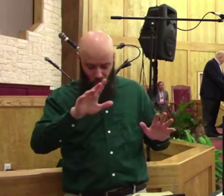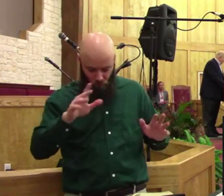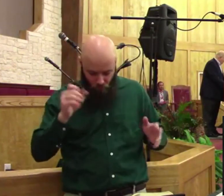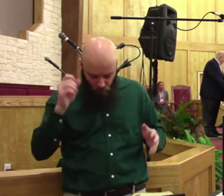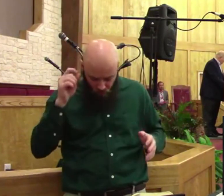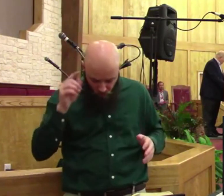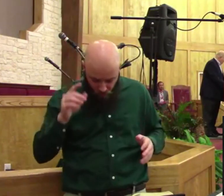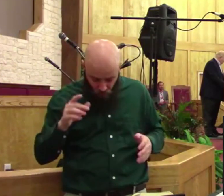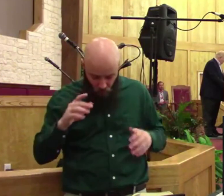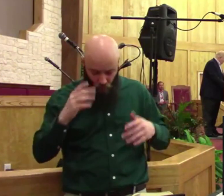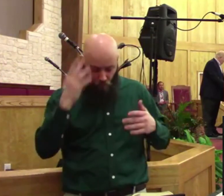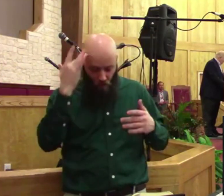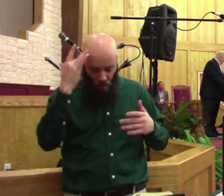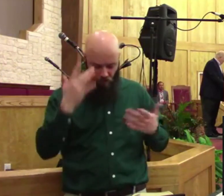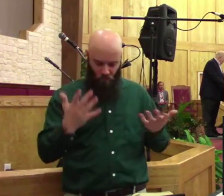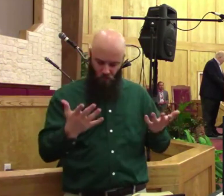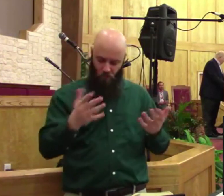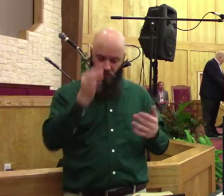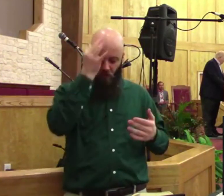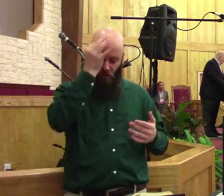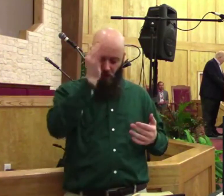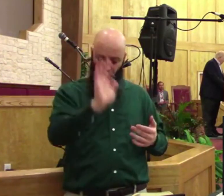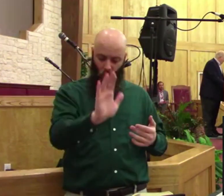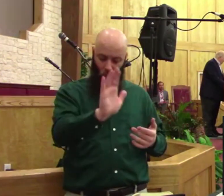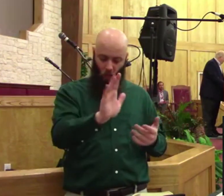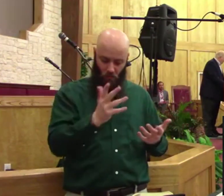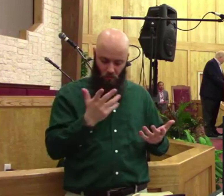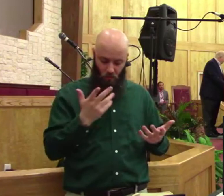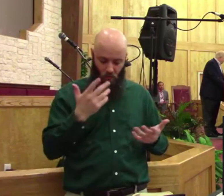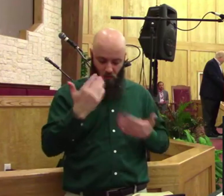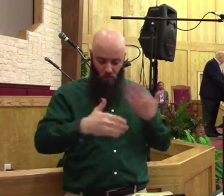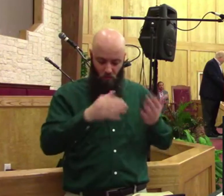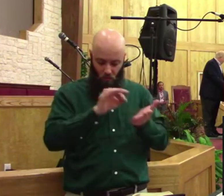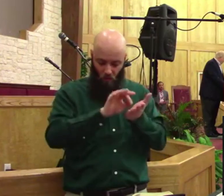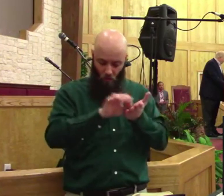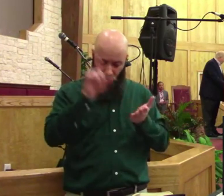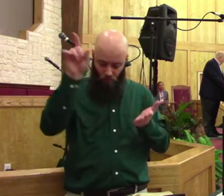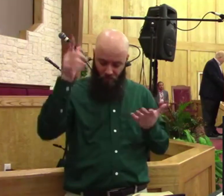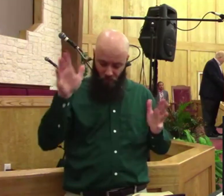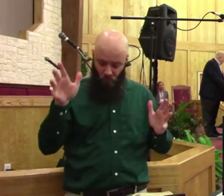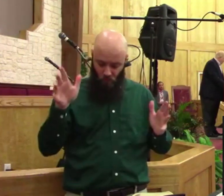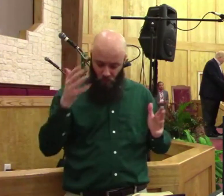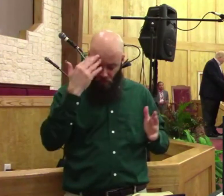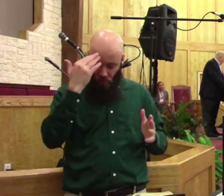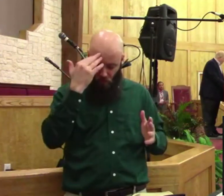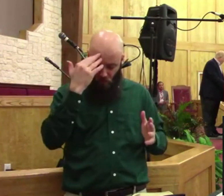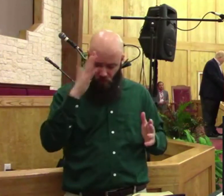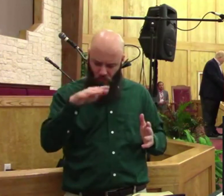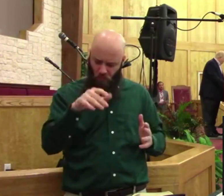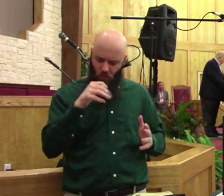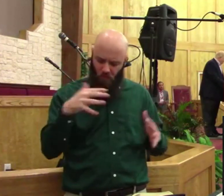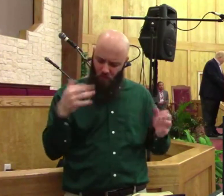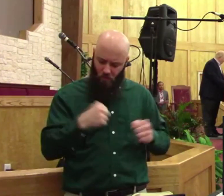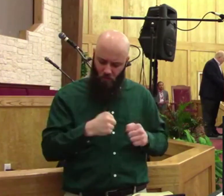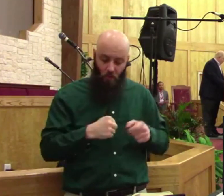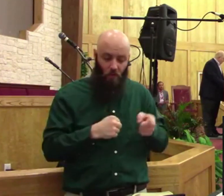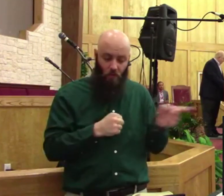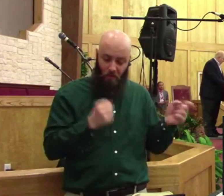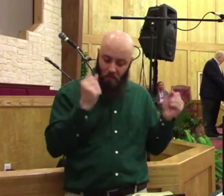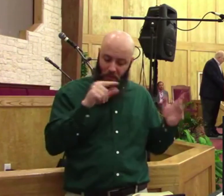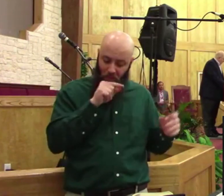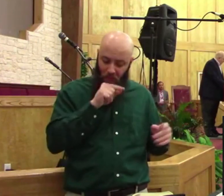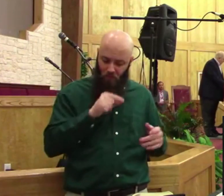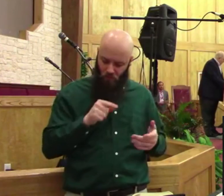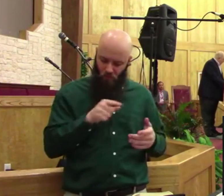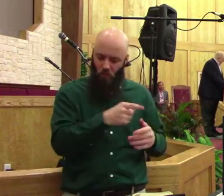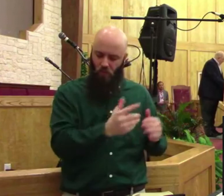forgotten before God? Why, even the hairs of your head are all numbered. Fear not, you are of more value than many sparrows.